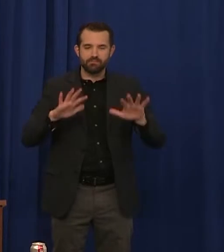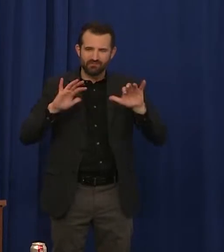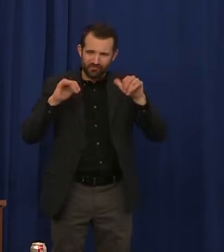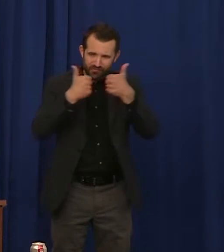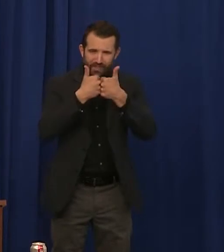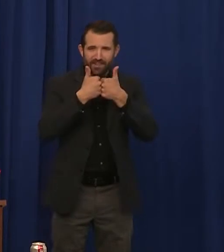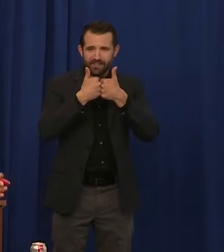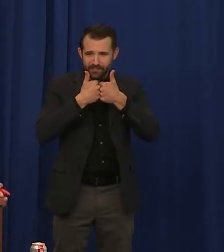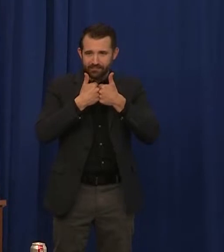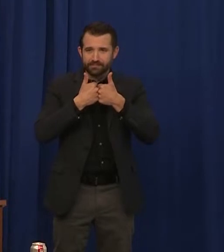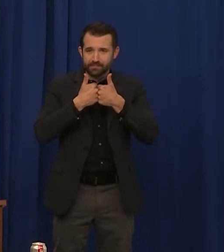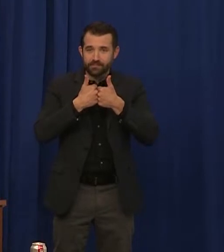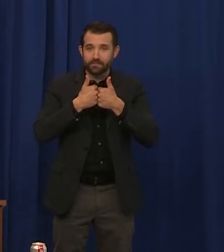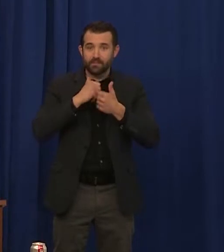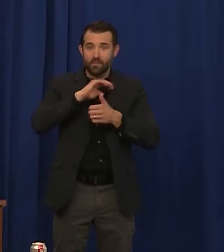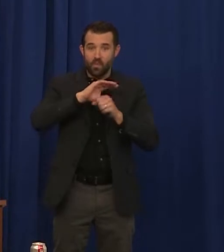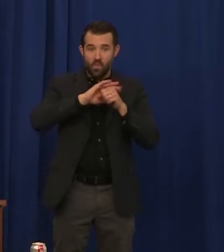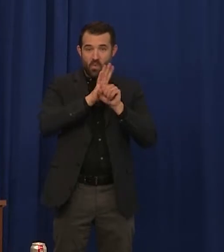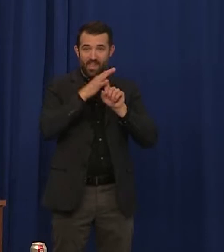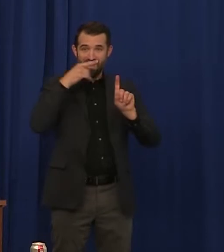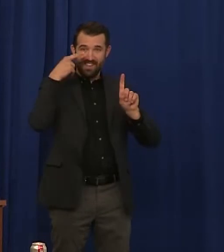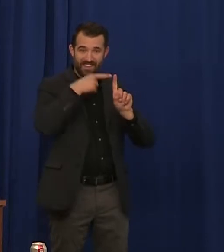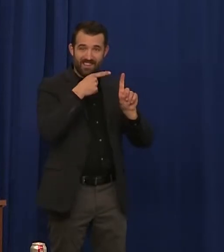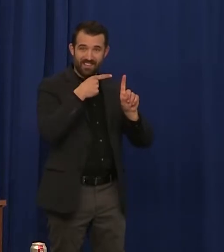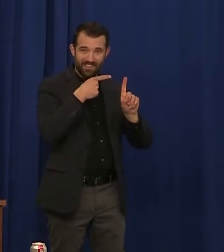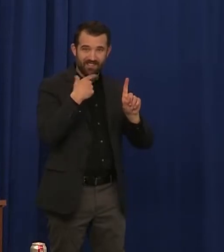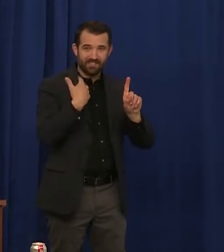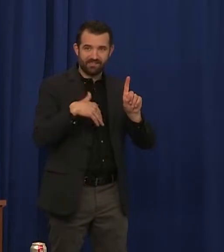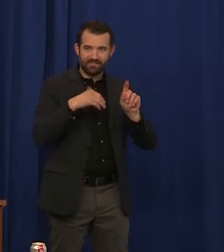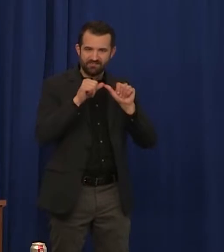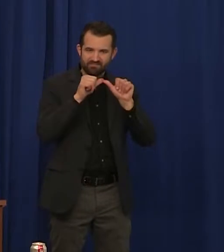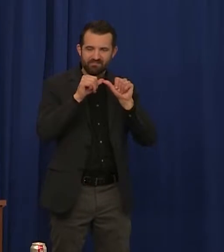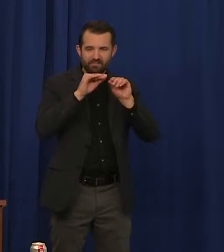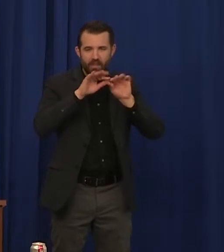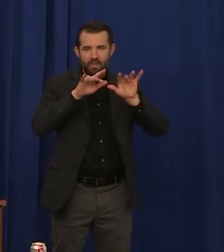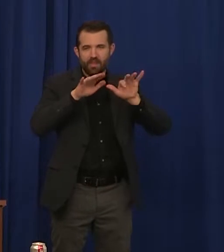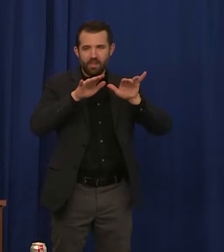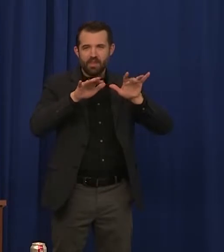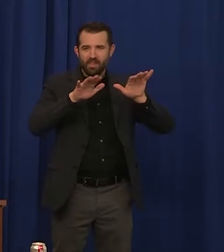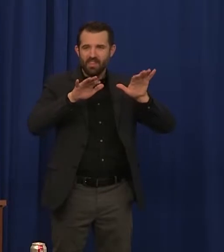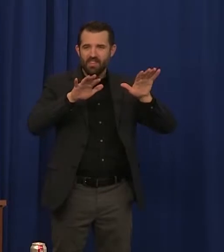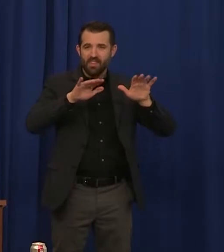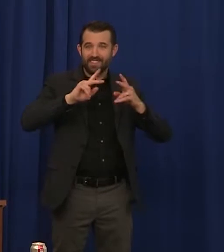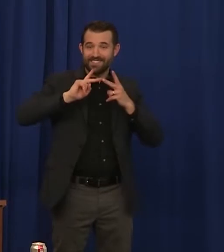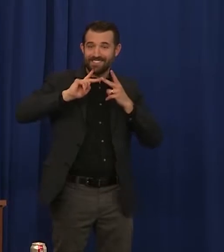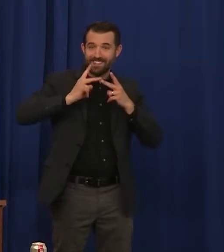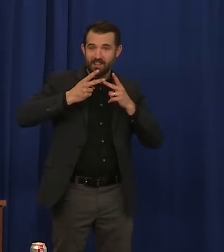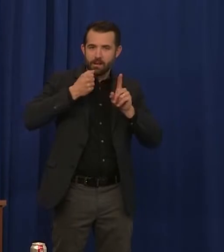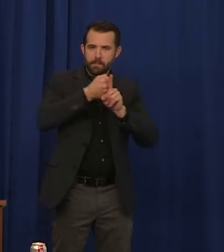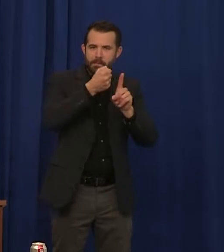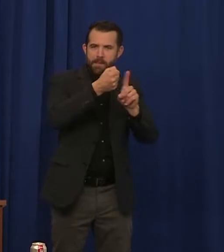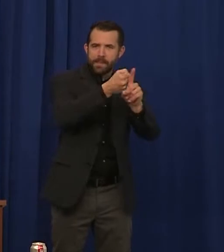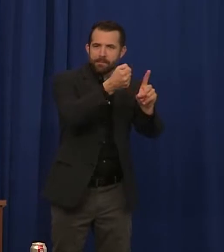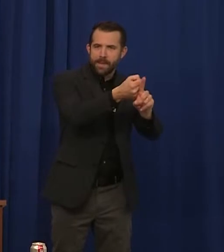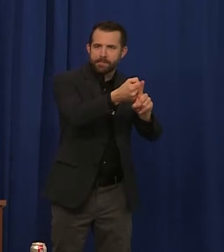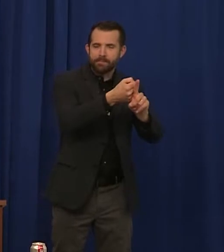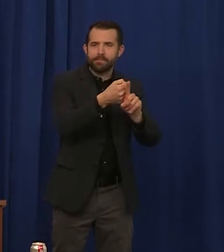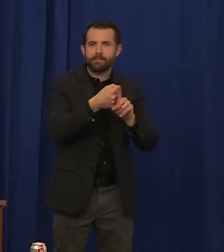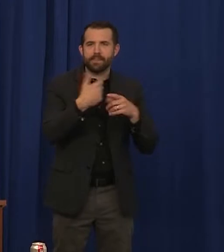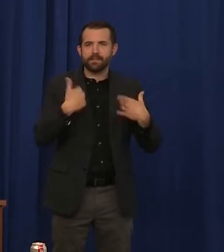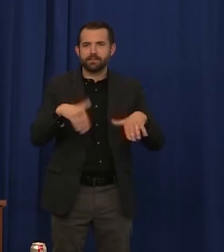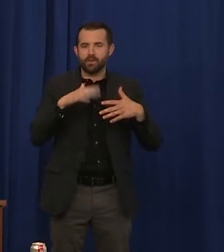will continue to ripple across society in different ways. And I'd like to just make sure that we, all of